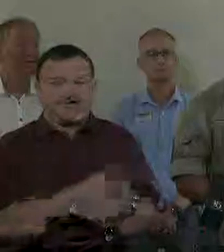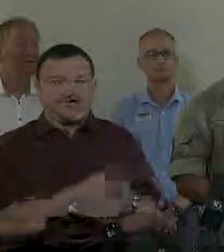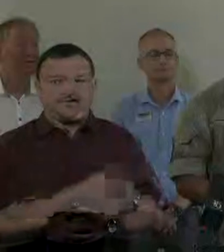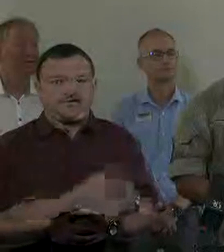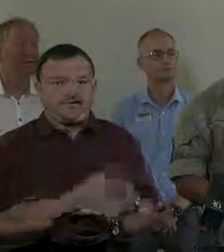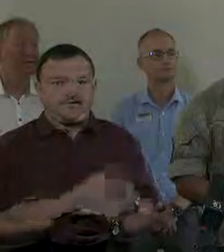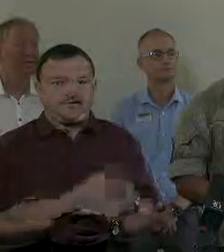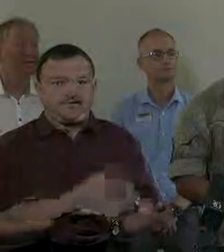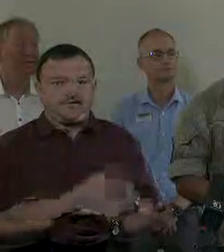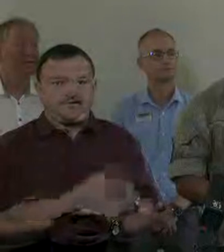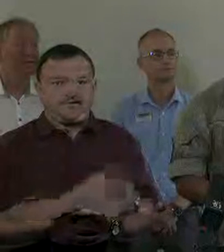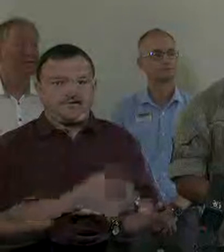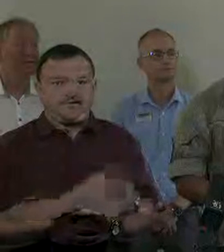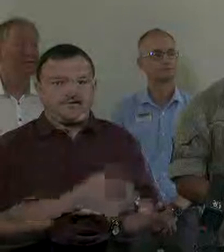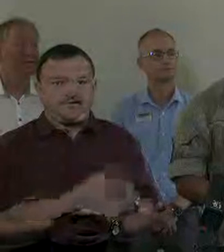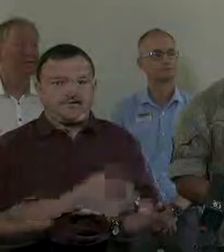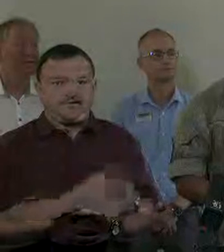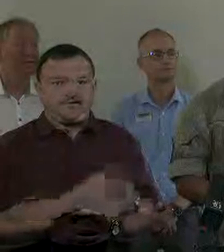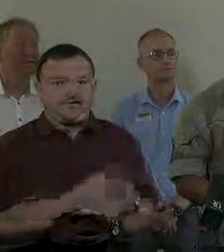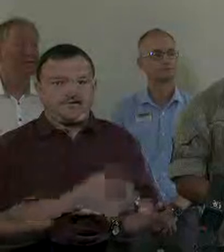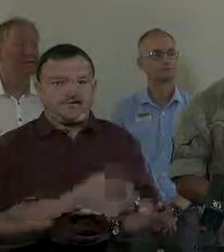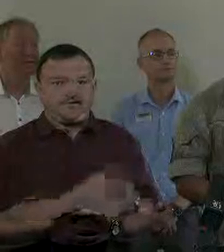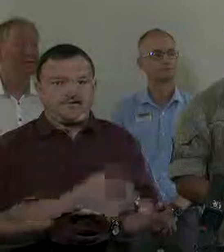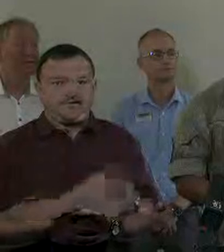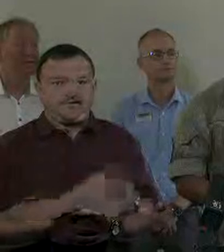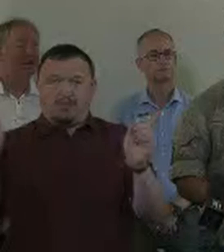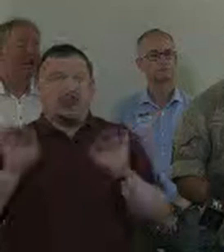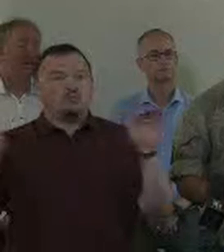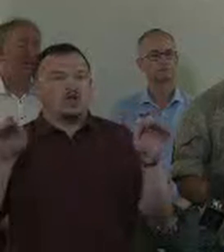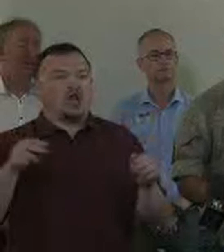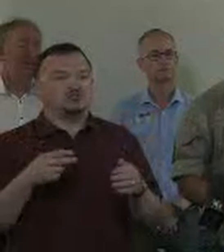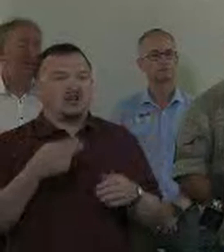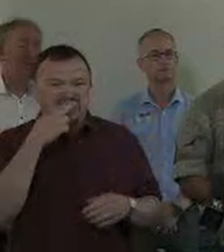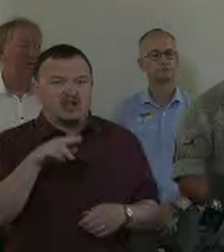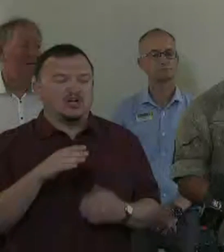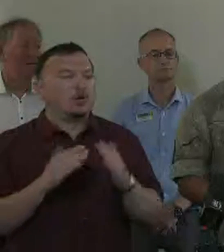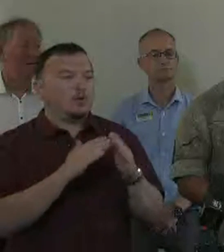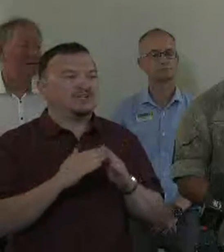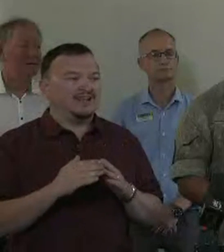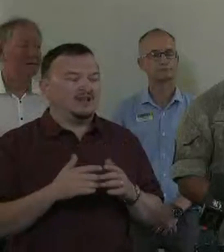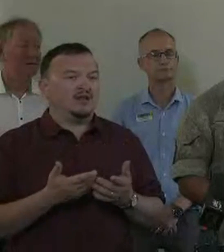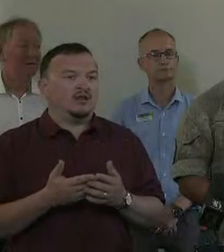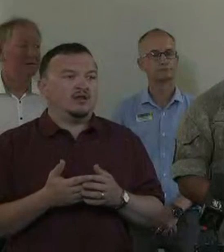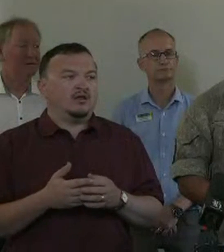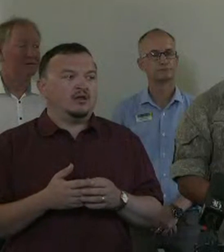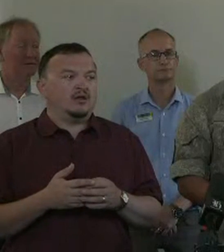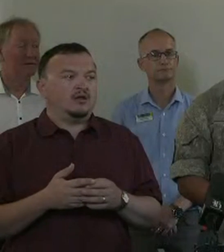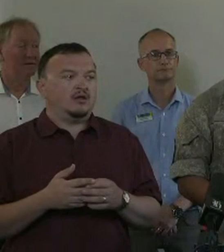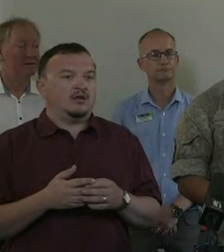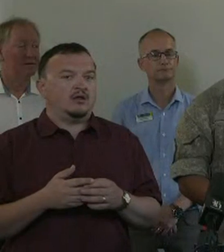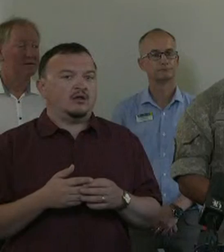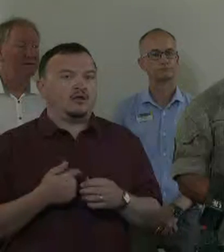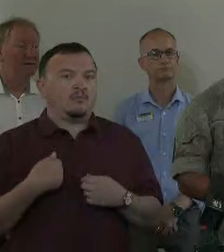And for alternative options for the rest of the Nelson community, we expect them to commute